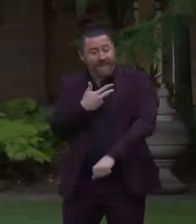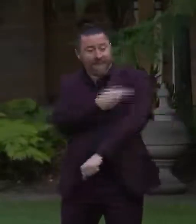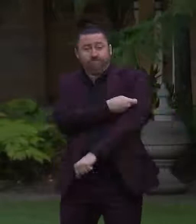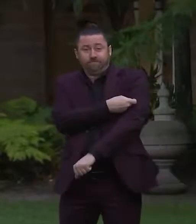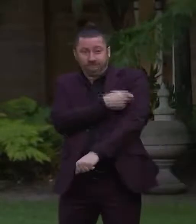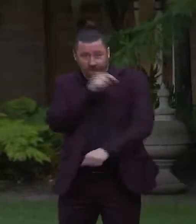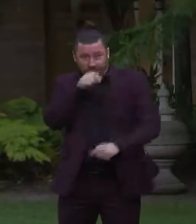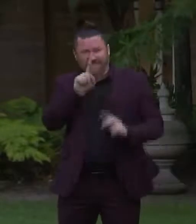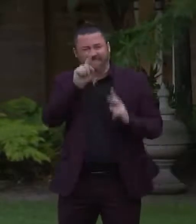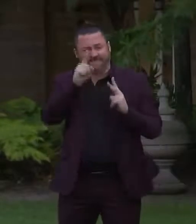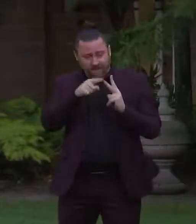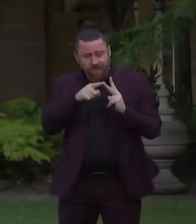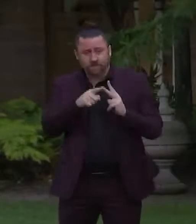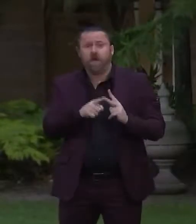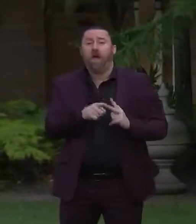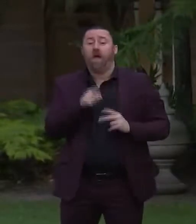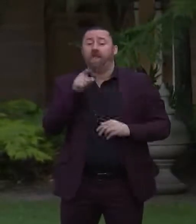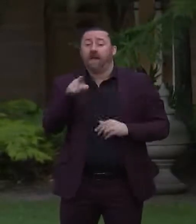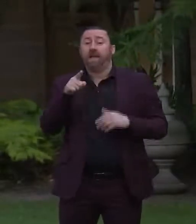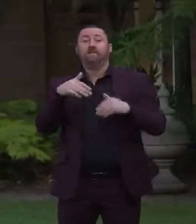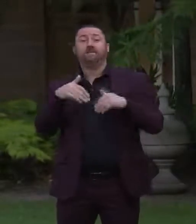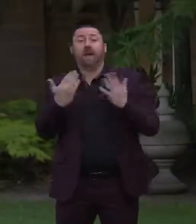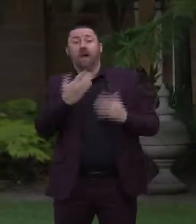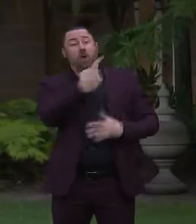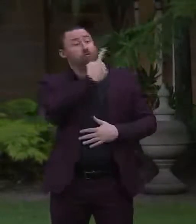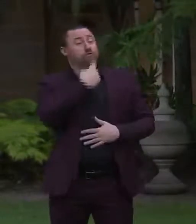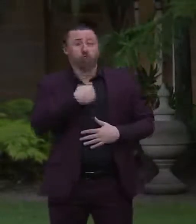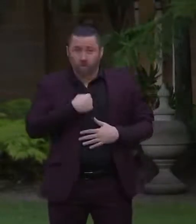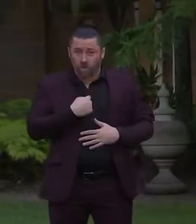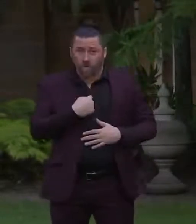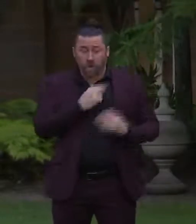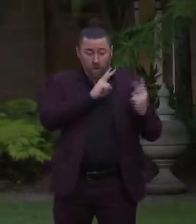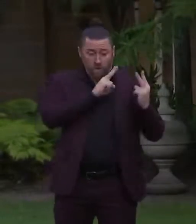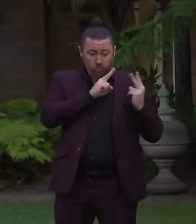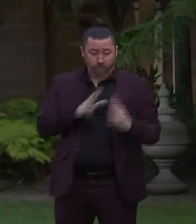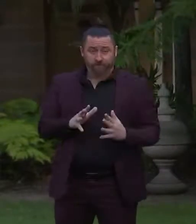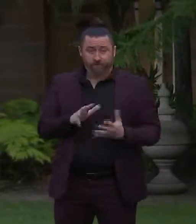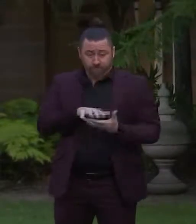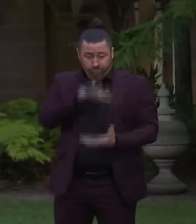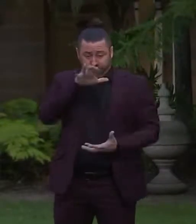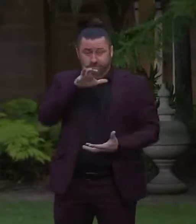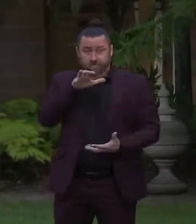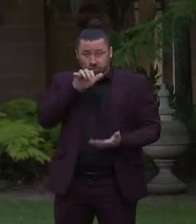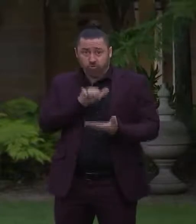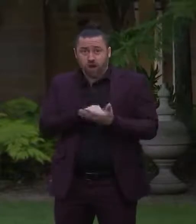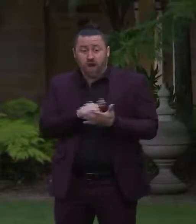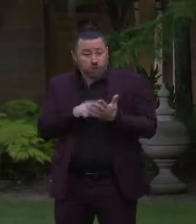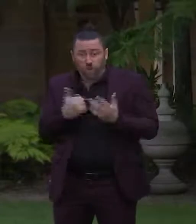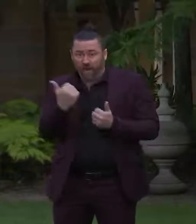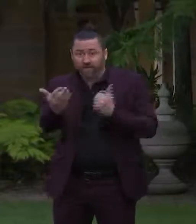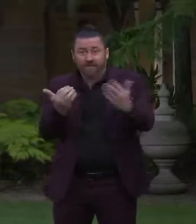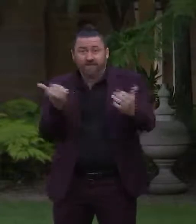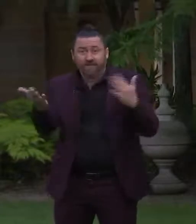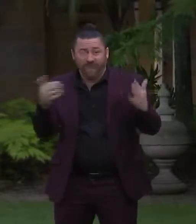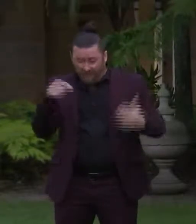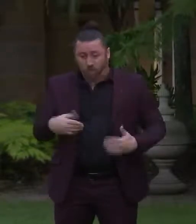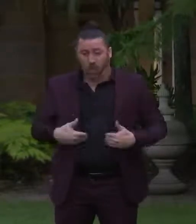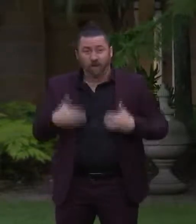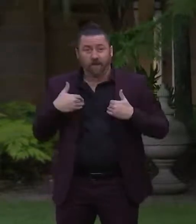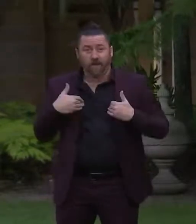told that the supply arrived just in time that morning to roll out the